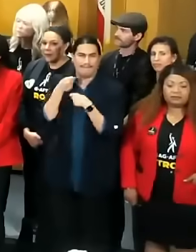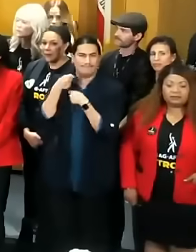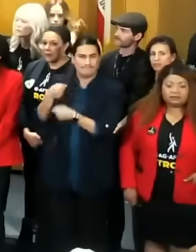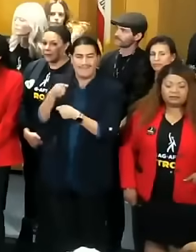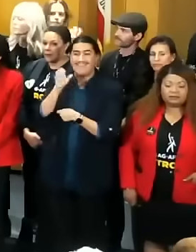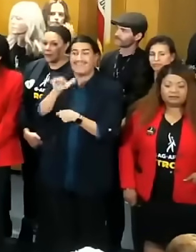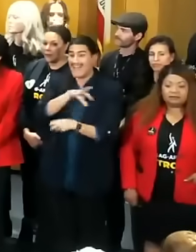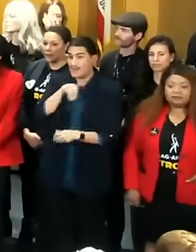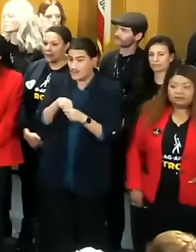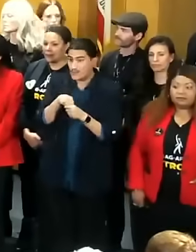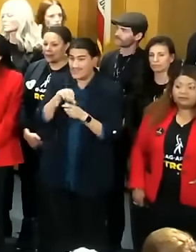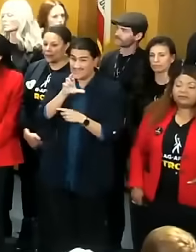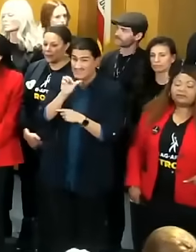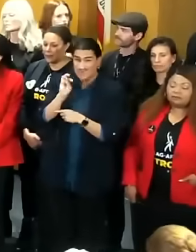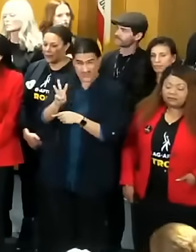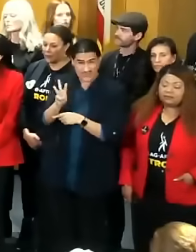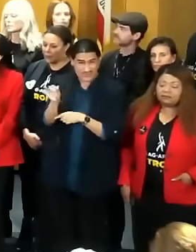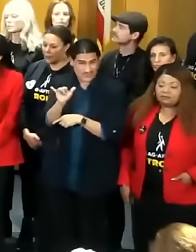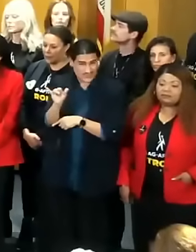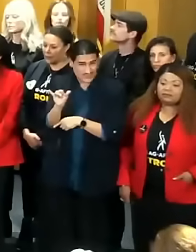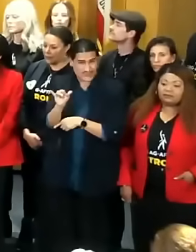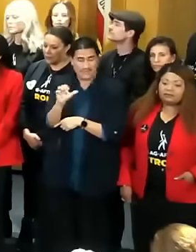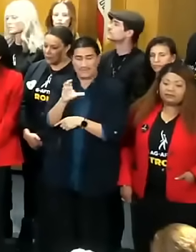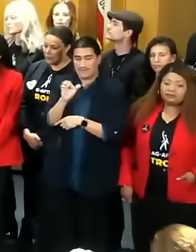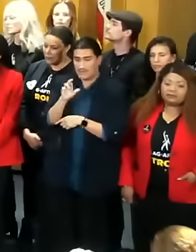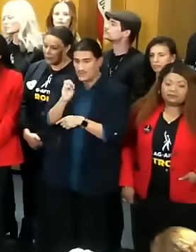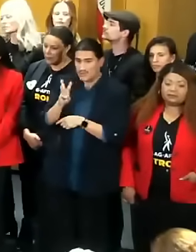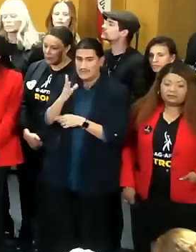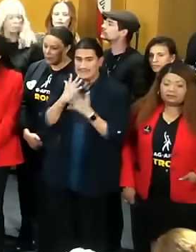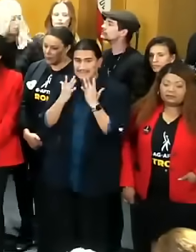that included crew. And